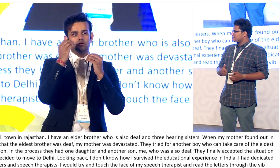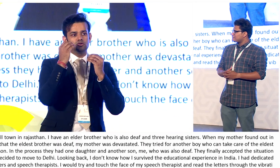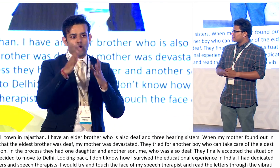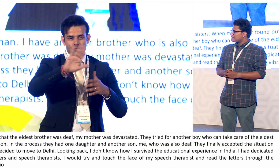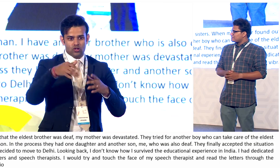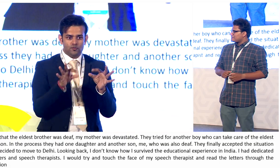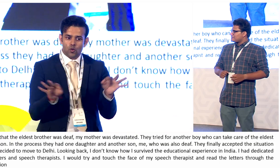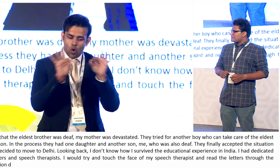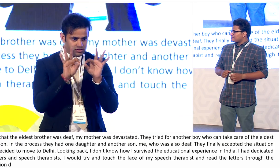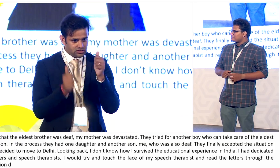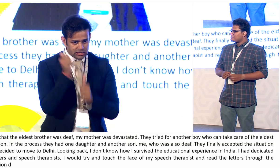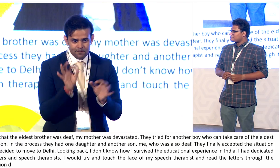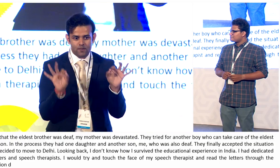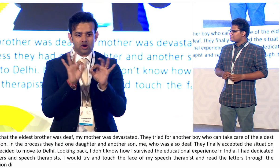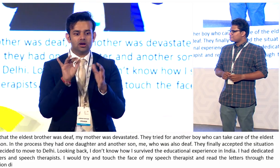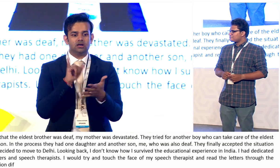Again,